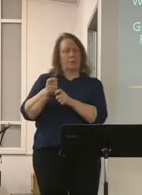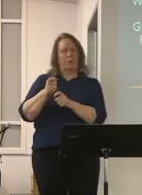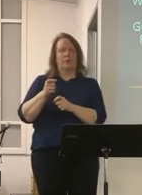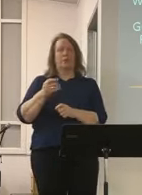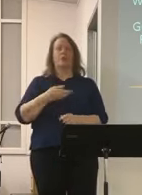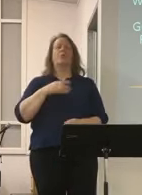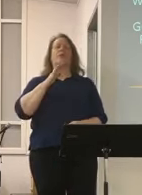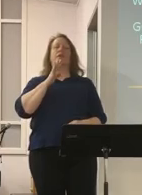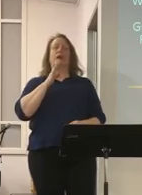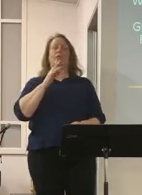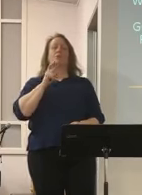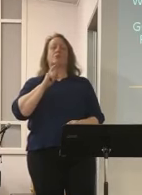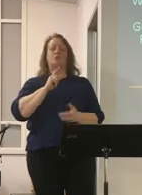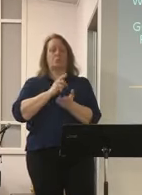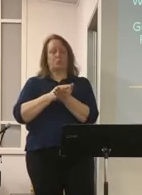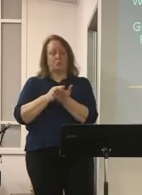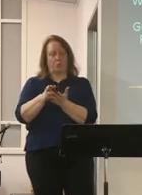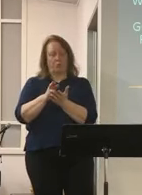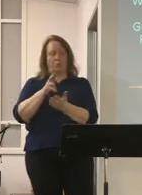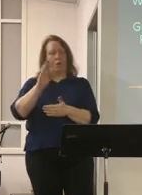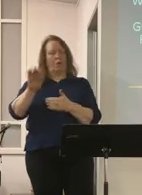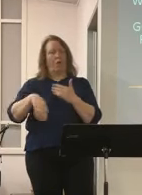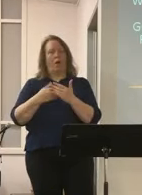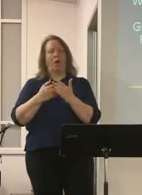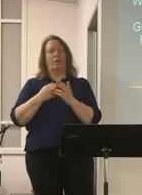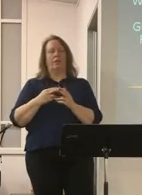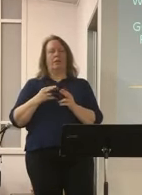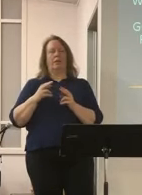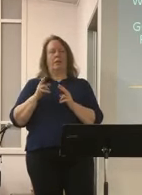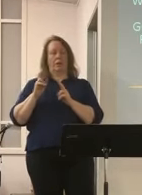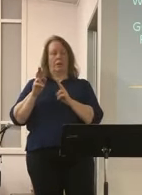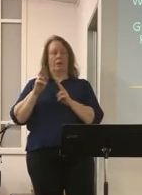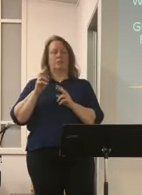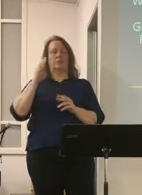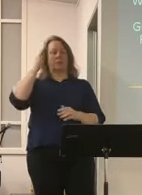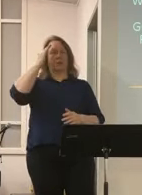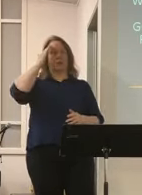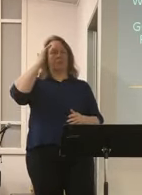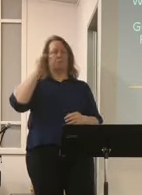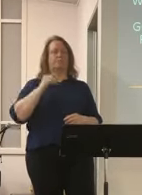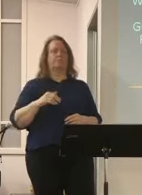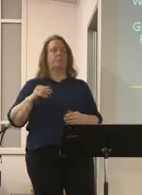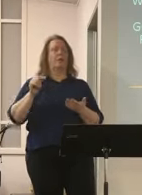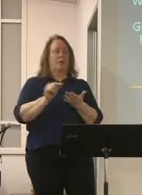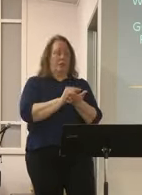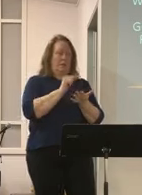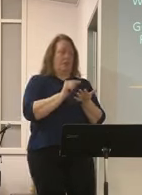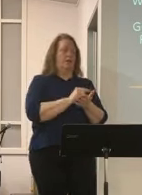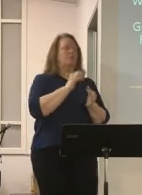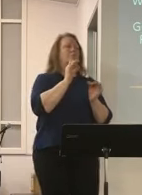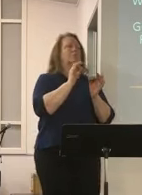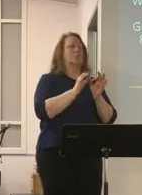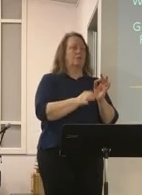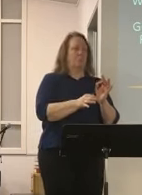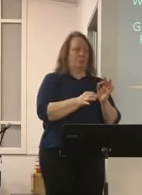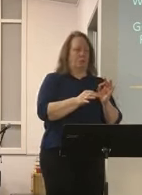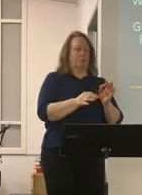truth before God, and all who are honest know this." The gospel is very simple.